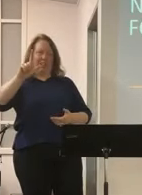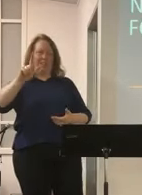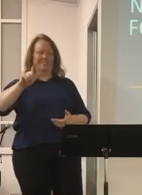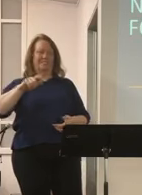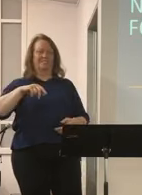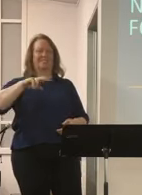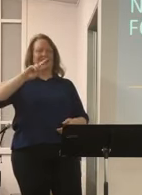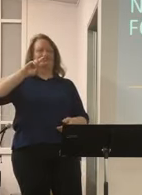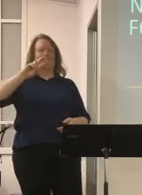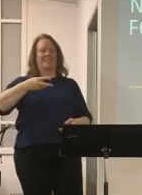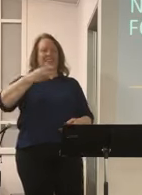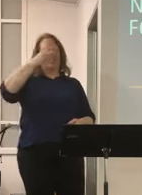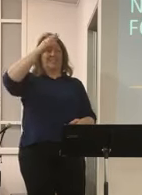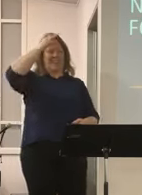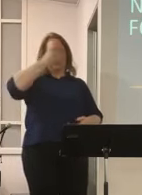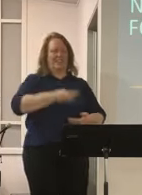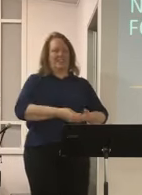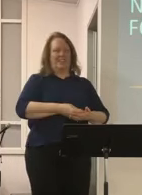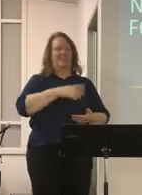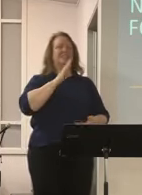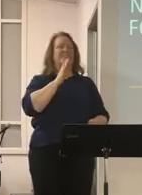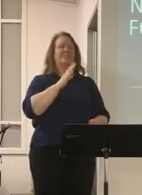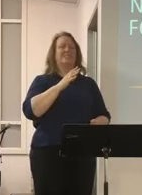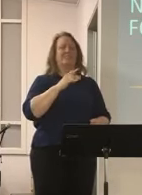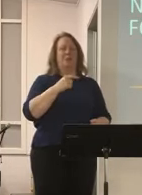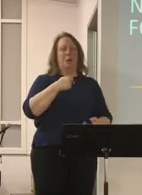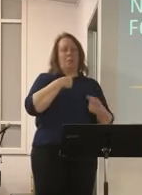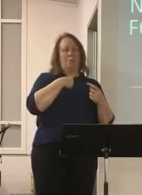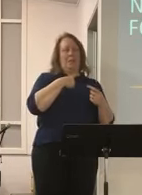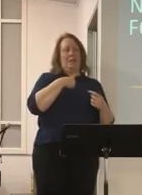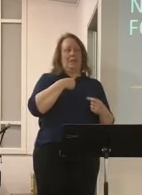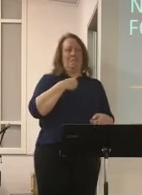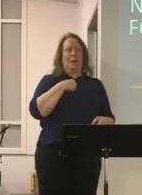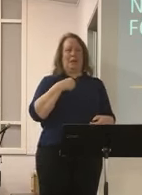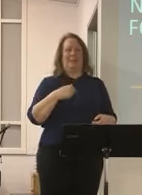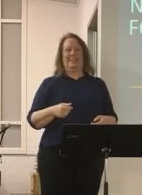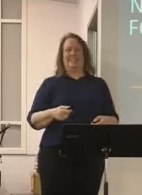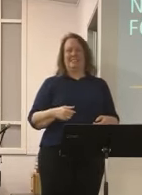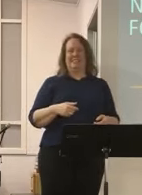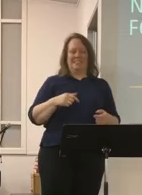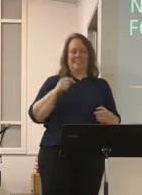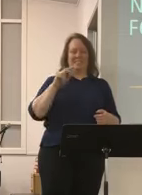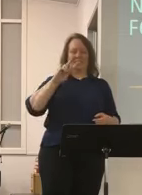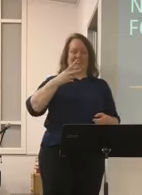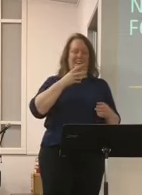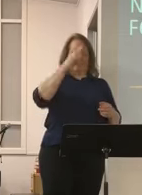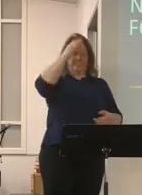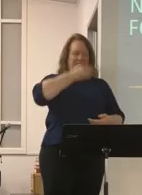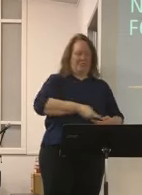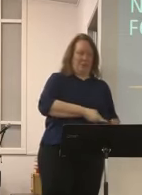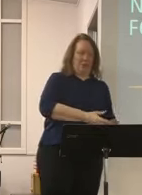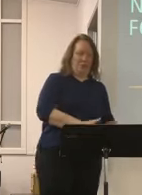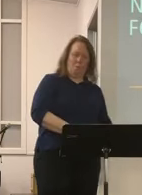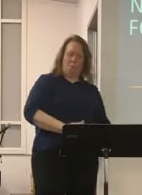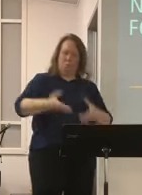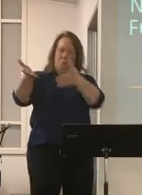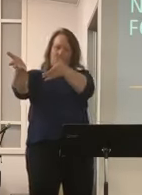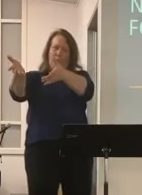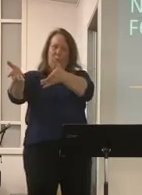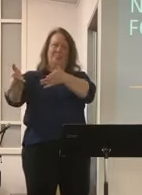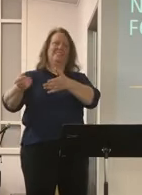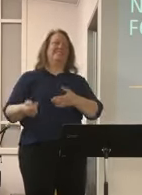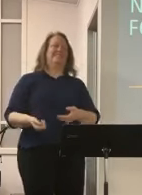the second son always says this, "Do me, Dad, do me." And you would grab the second son and you would throw